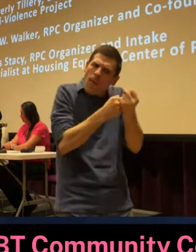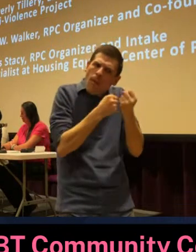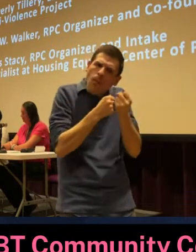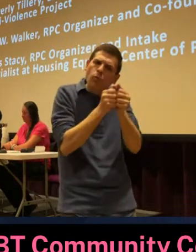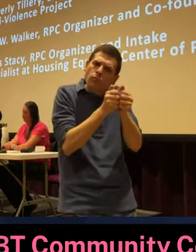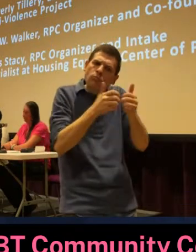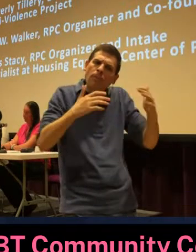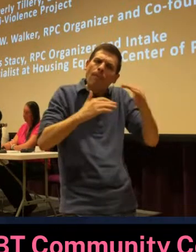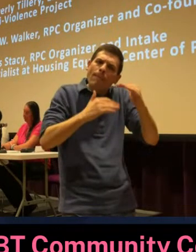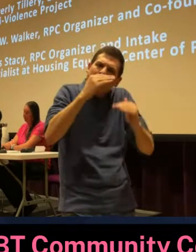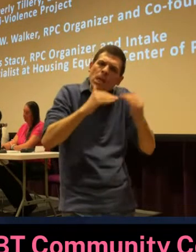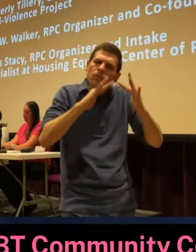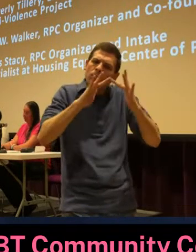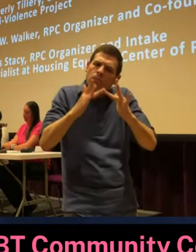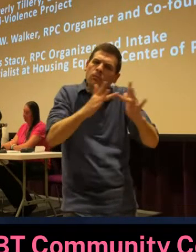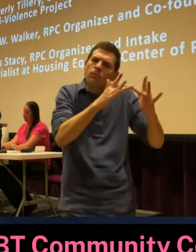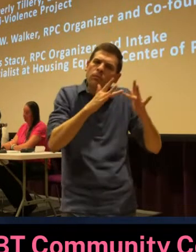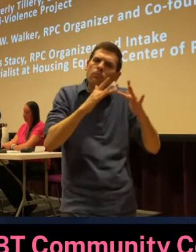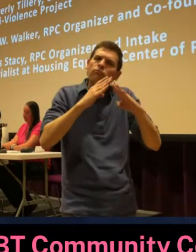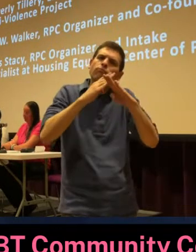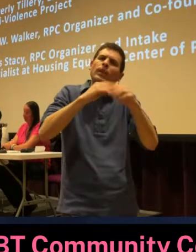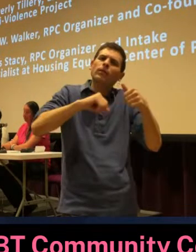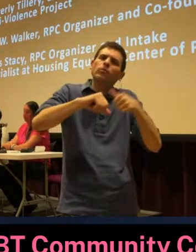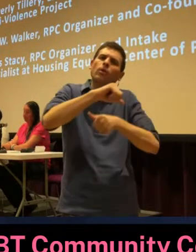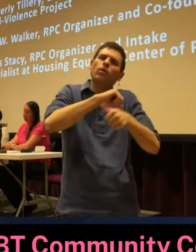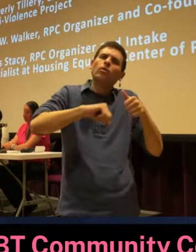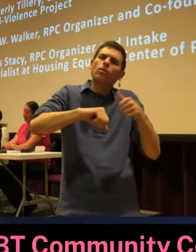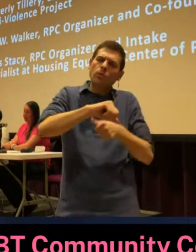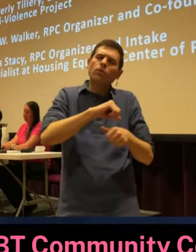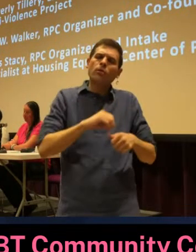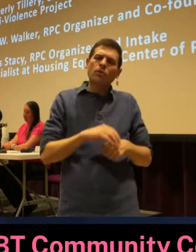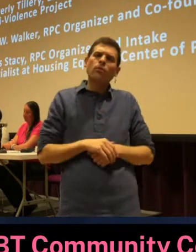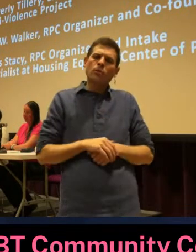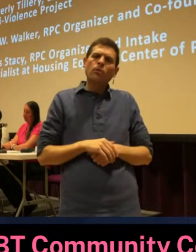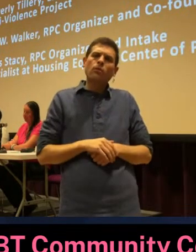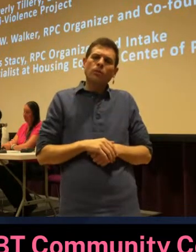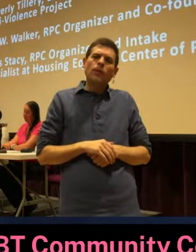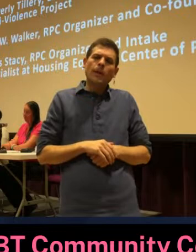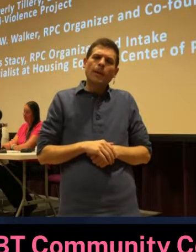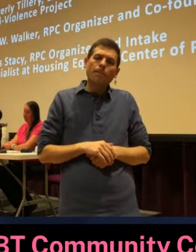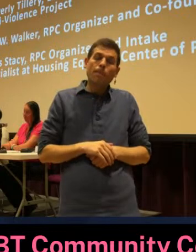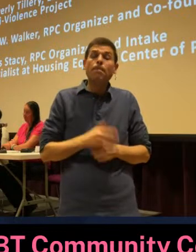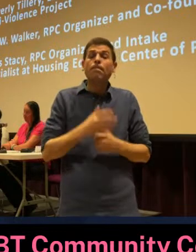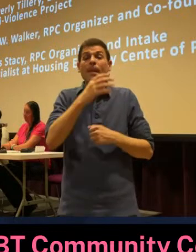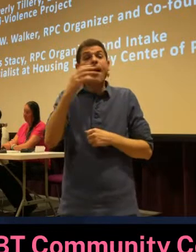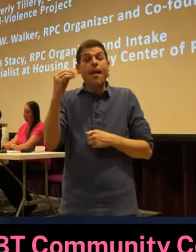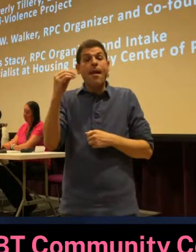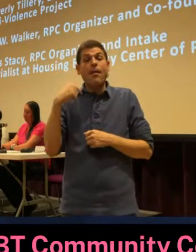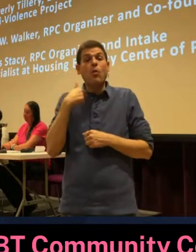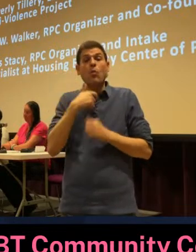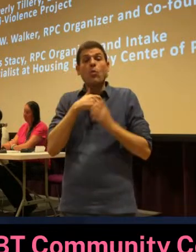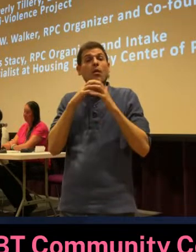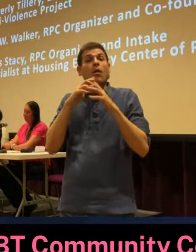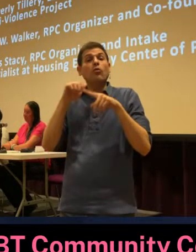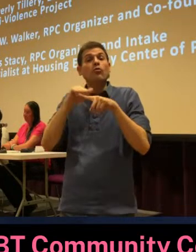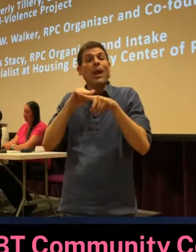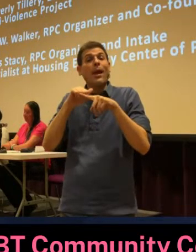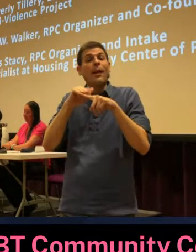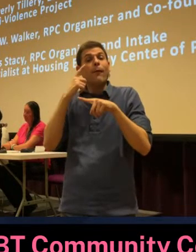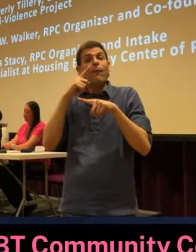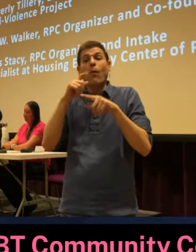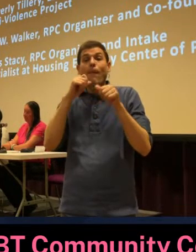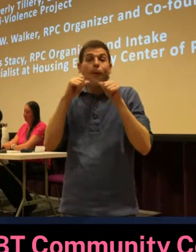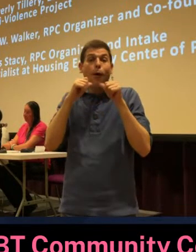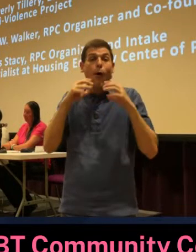other. And we've also been doing trainings for bar owners and other